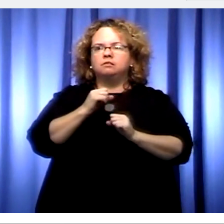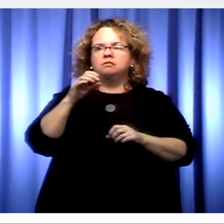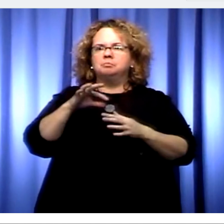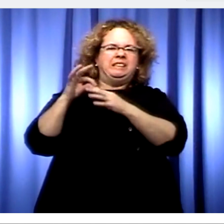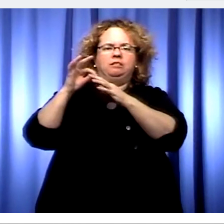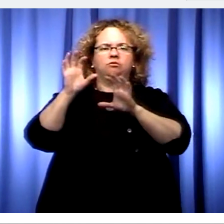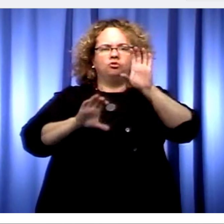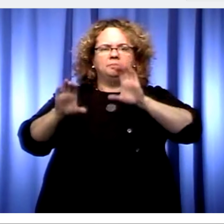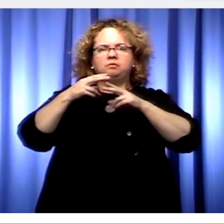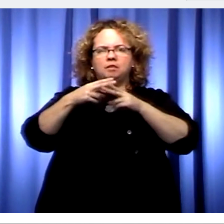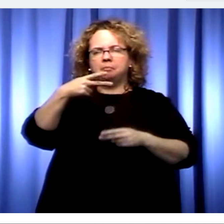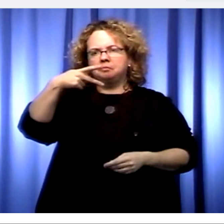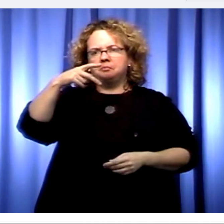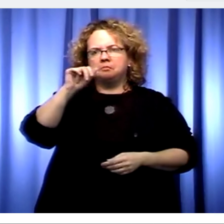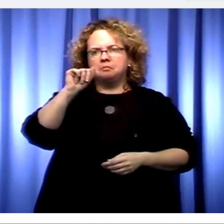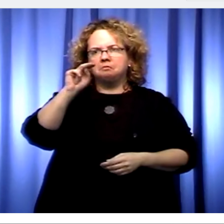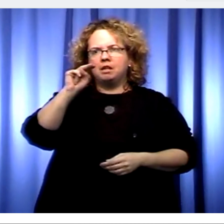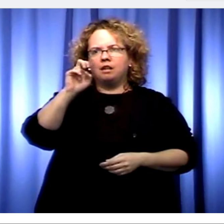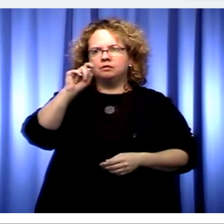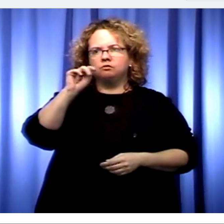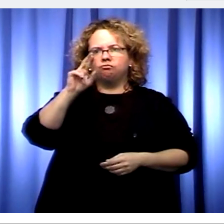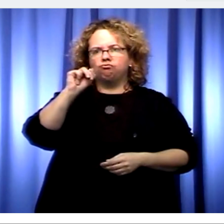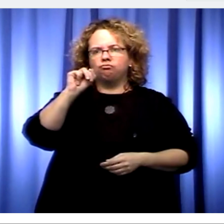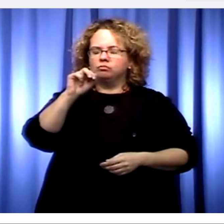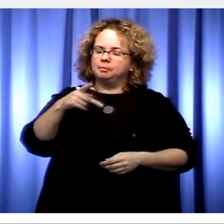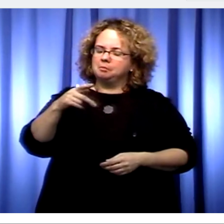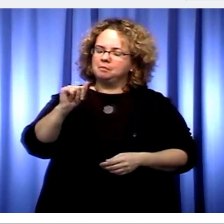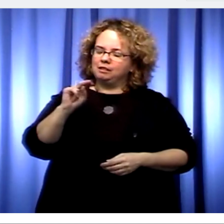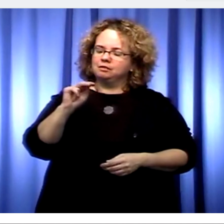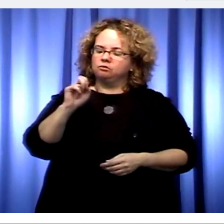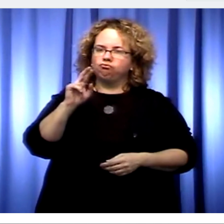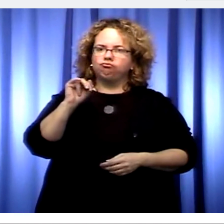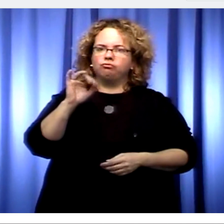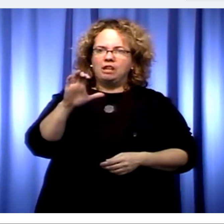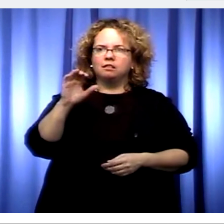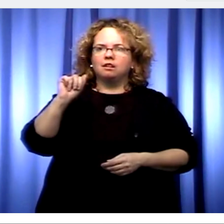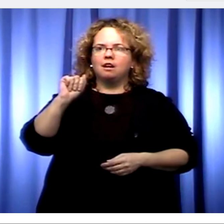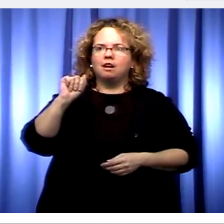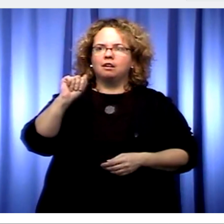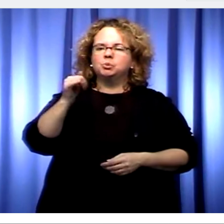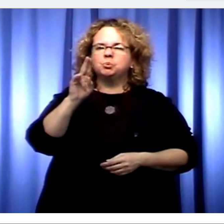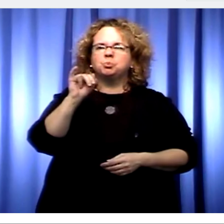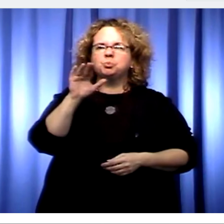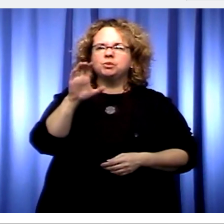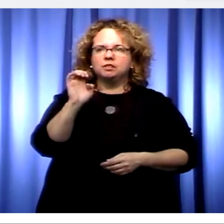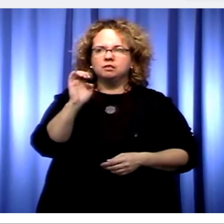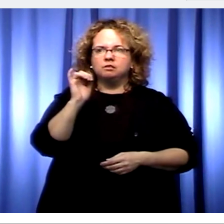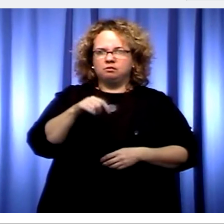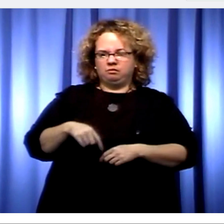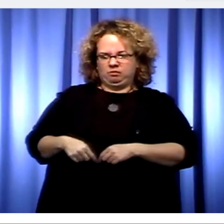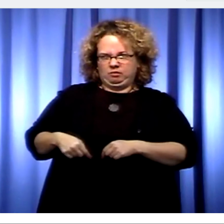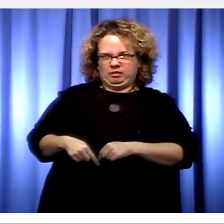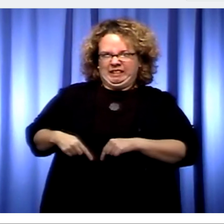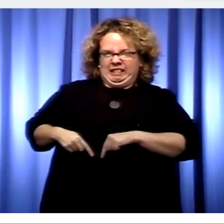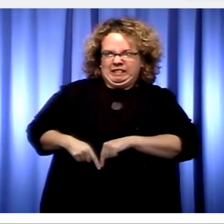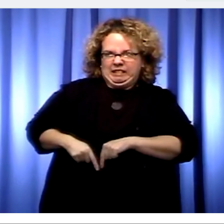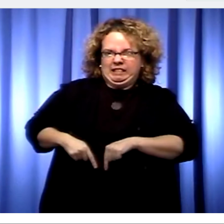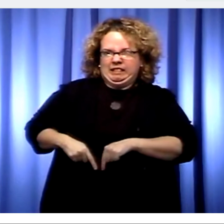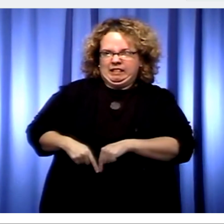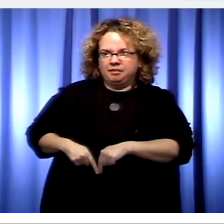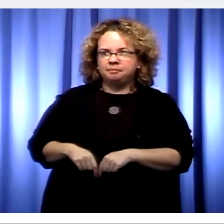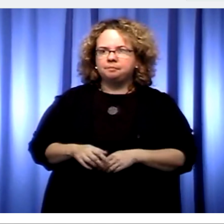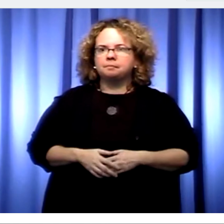will take in some of the less important parts of the food that your body can't really process, as